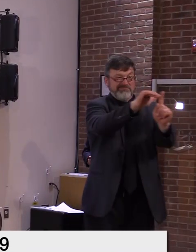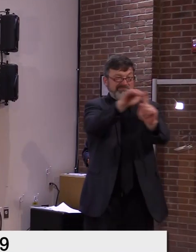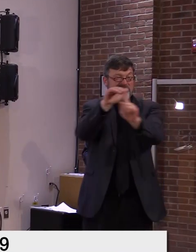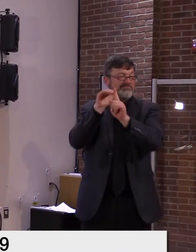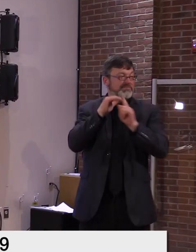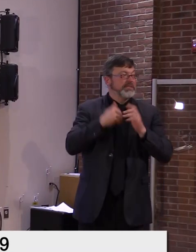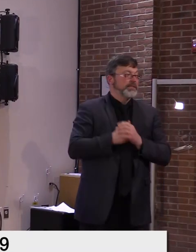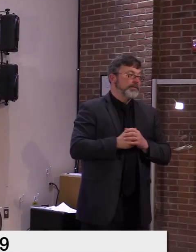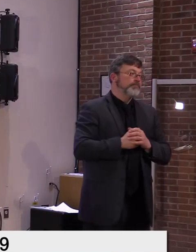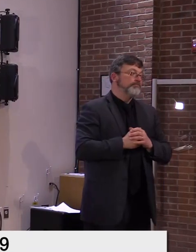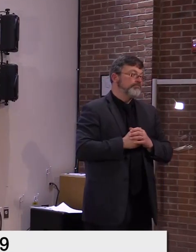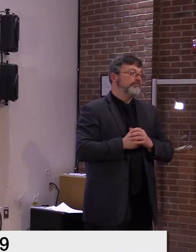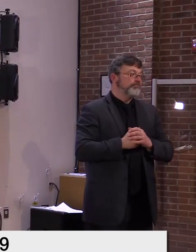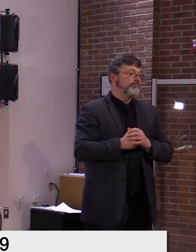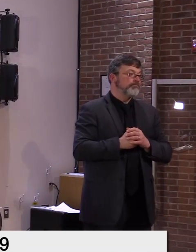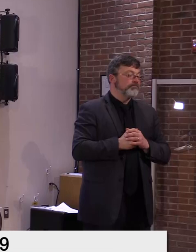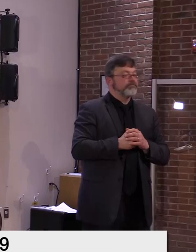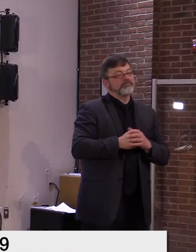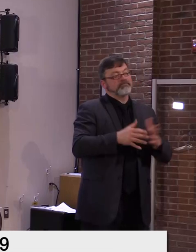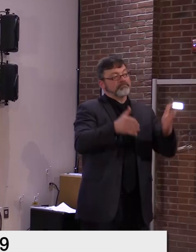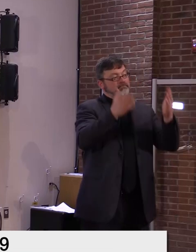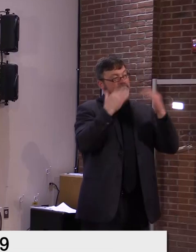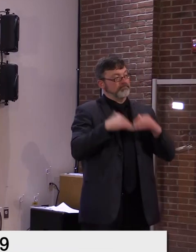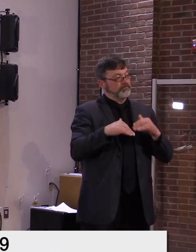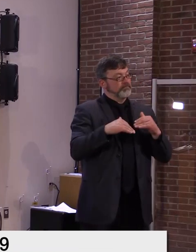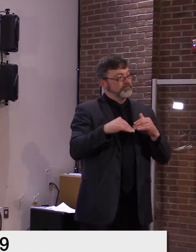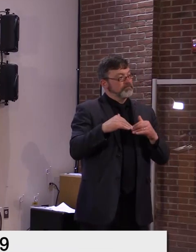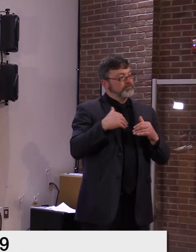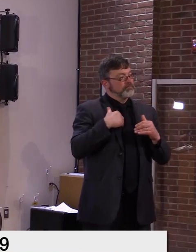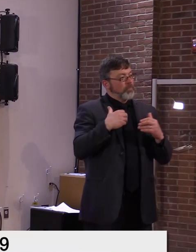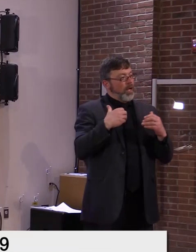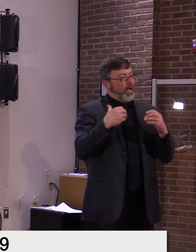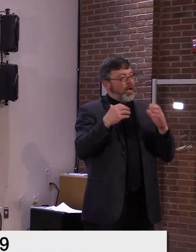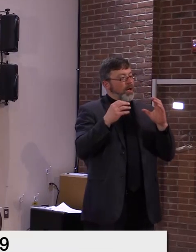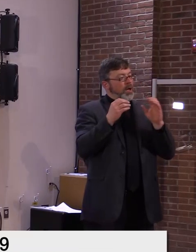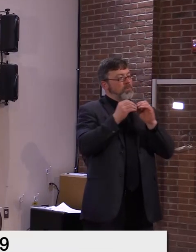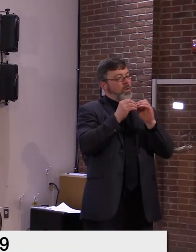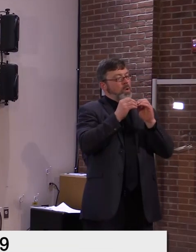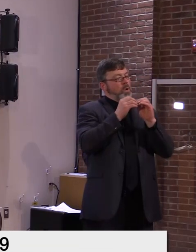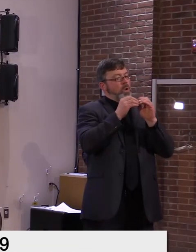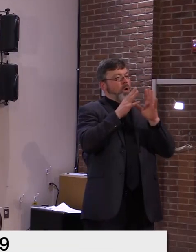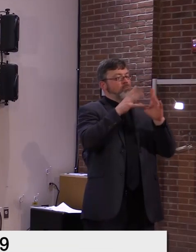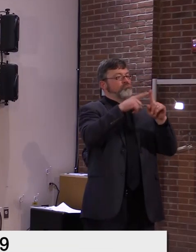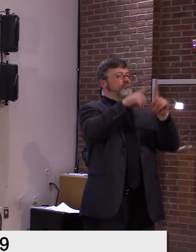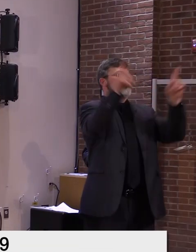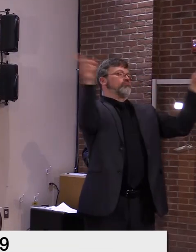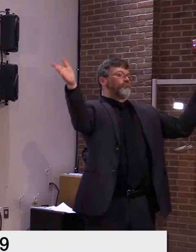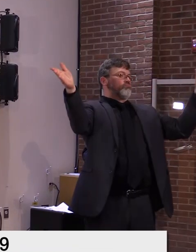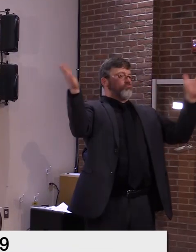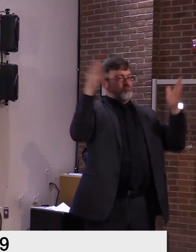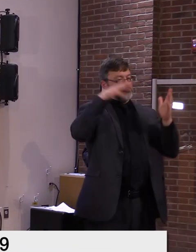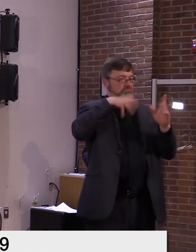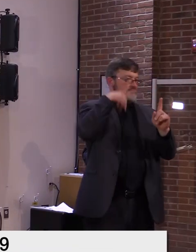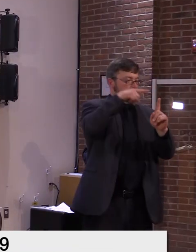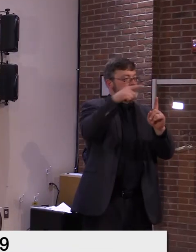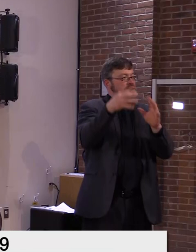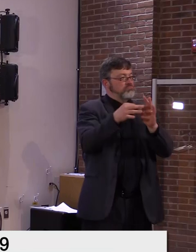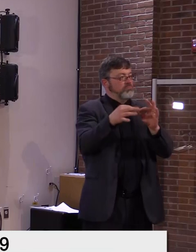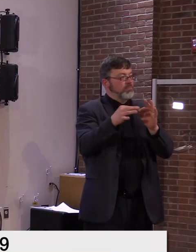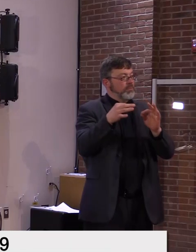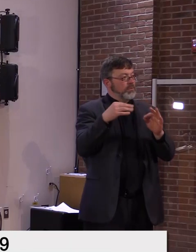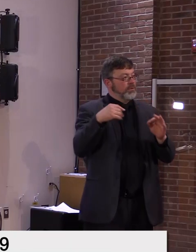topics quickly. The first of these is something we've discussed frequently and quite accurately based on yesterday's